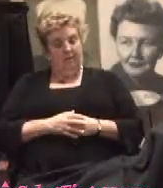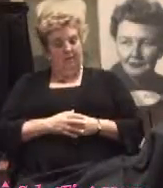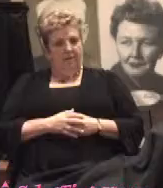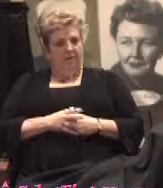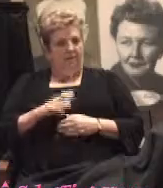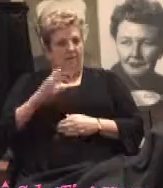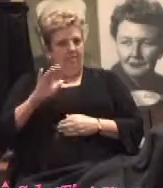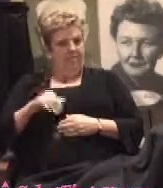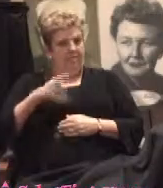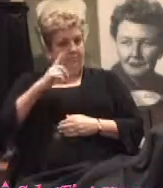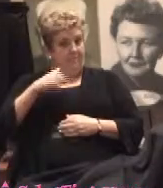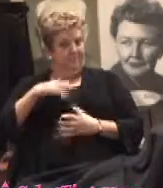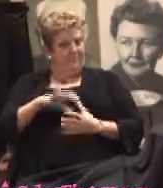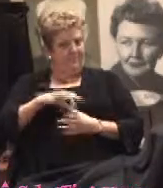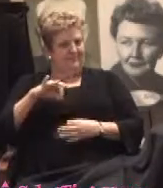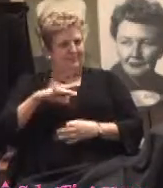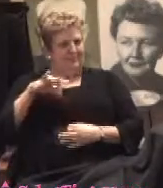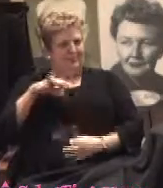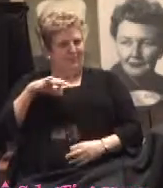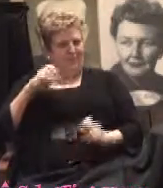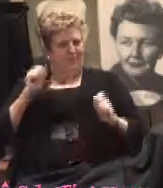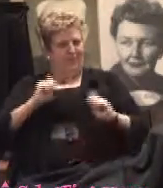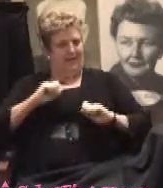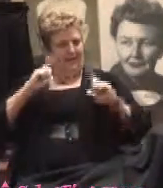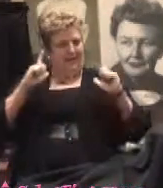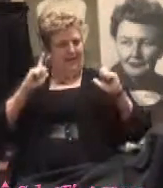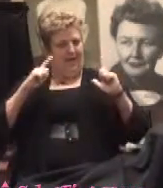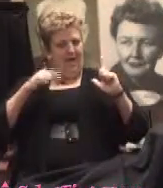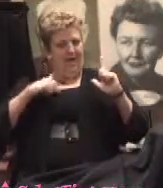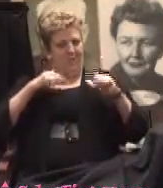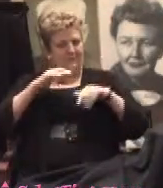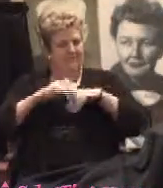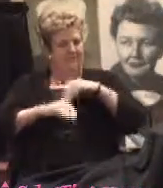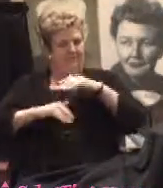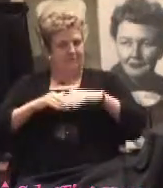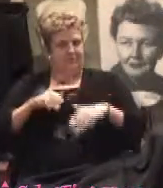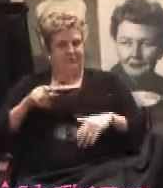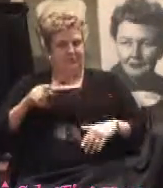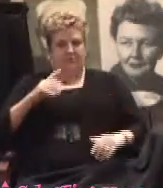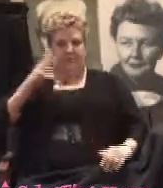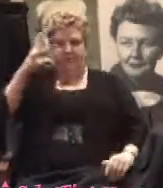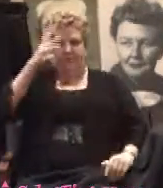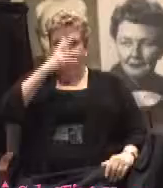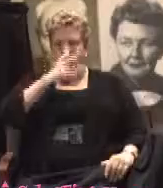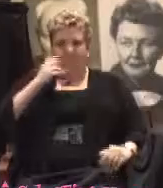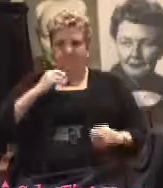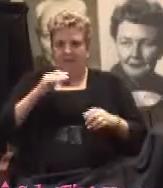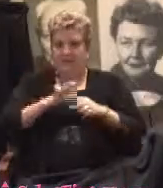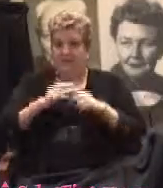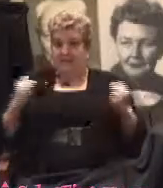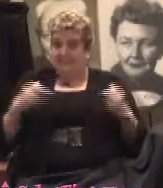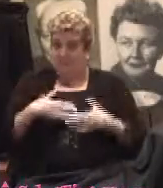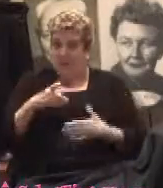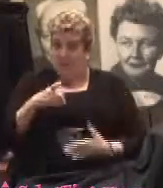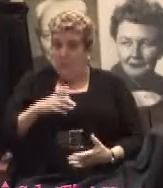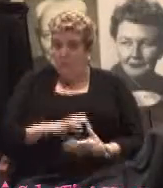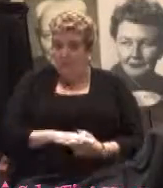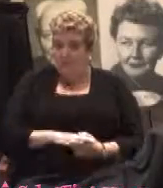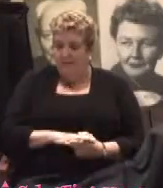spiritual awakening. I was comfortable, and she was beautiful enough to scare you. And we got off the bus, and I turned